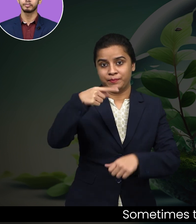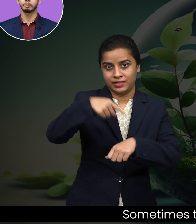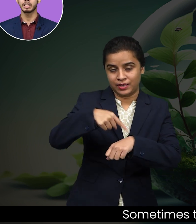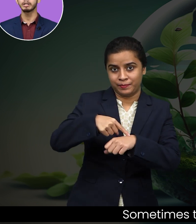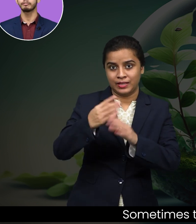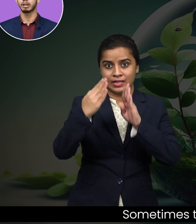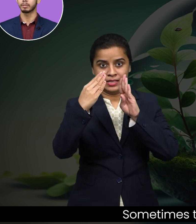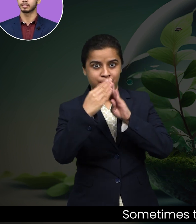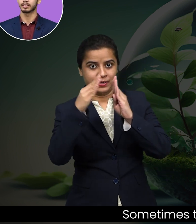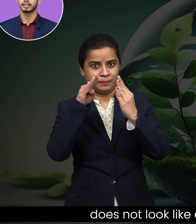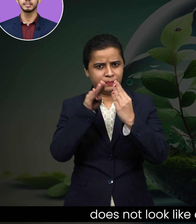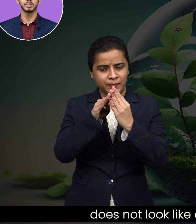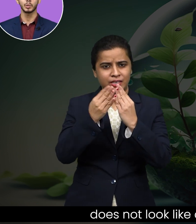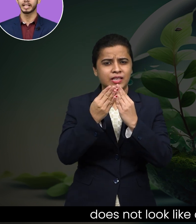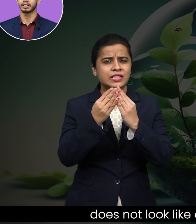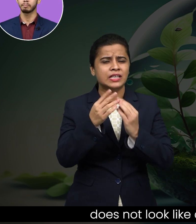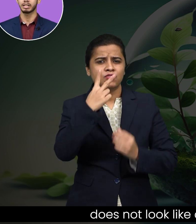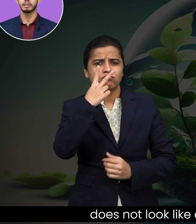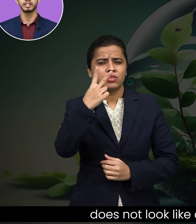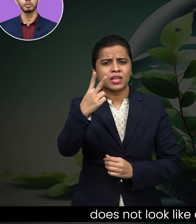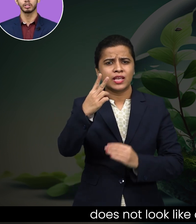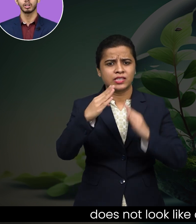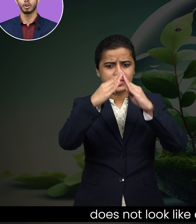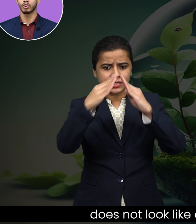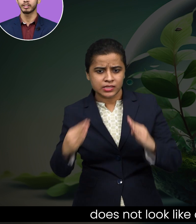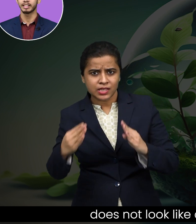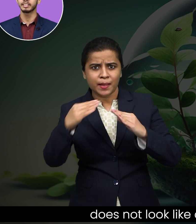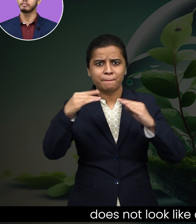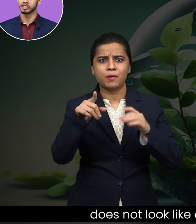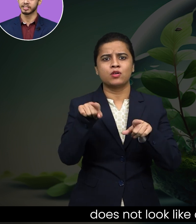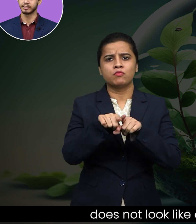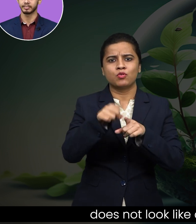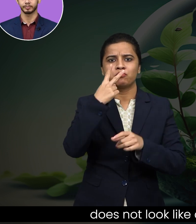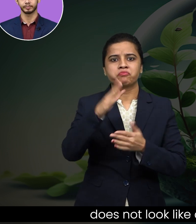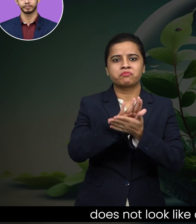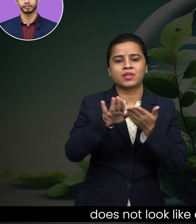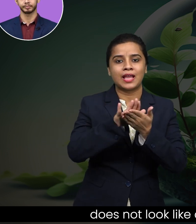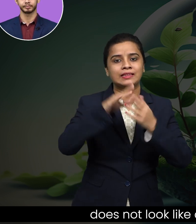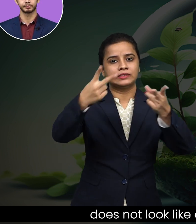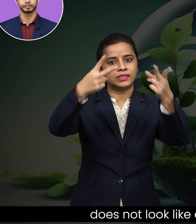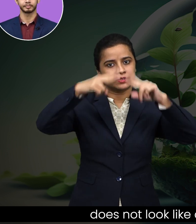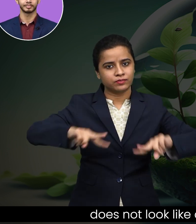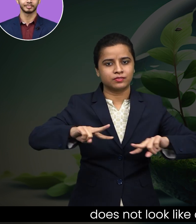Sometimes the pyramid of numbers doesn't look like a pyramid at all or is inverted.